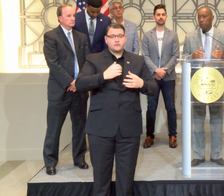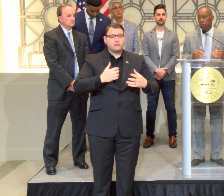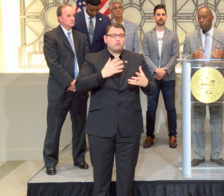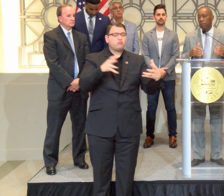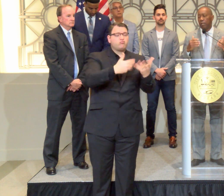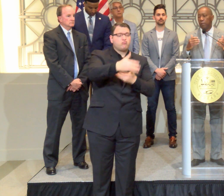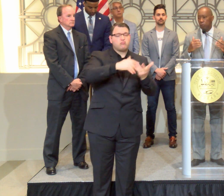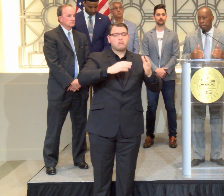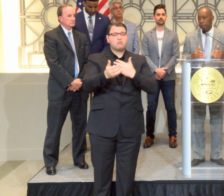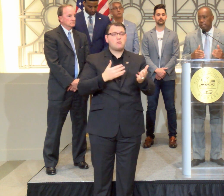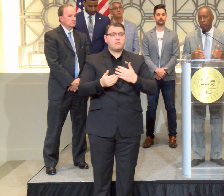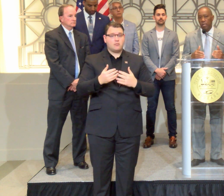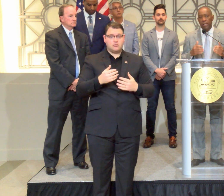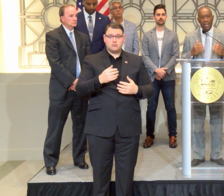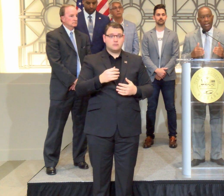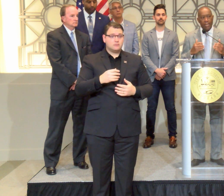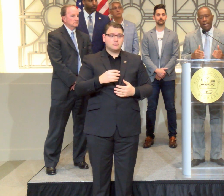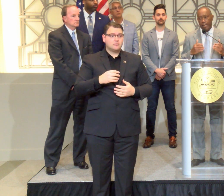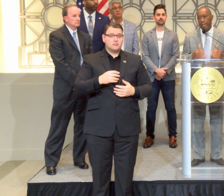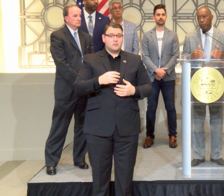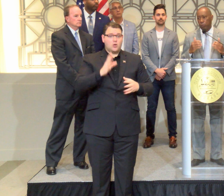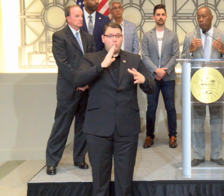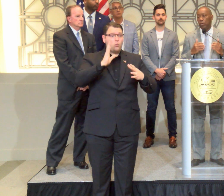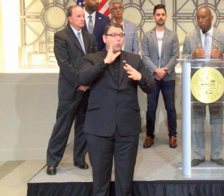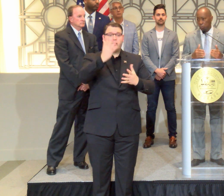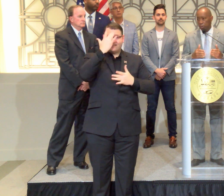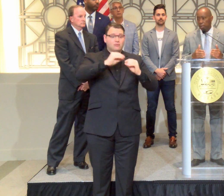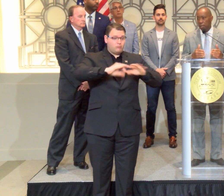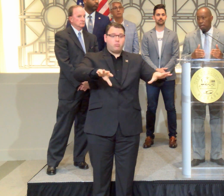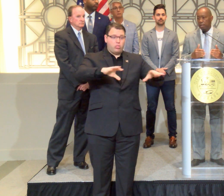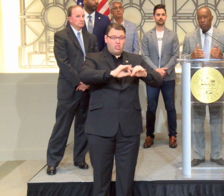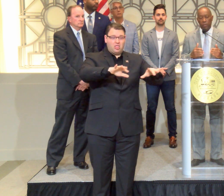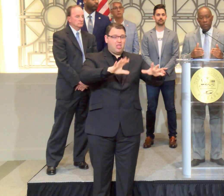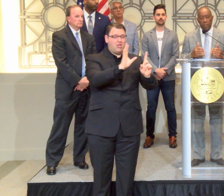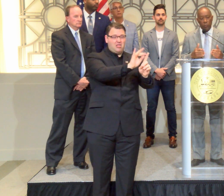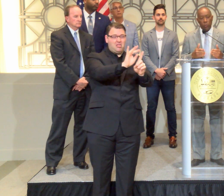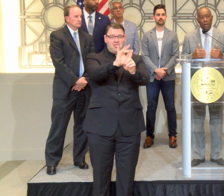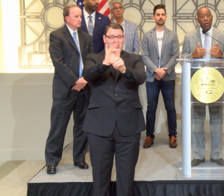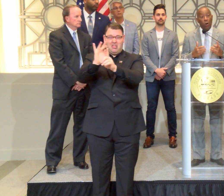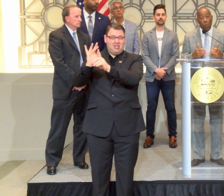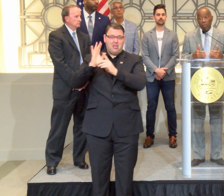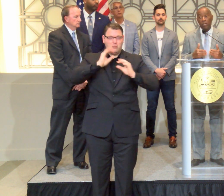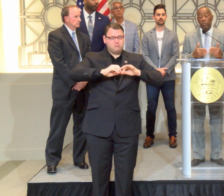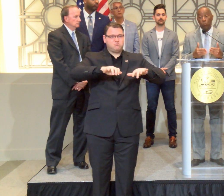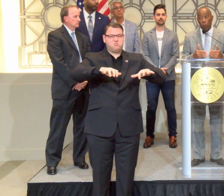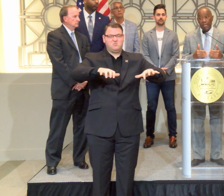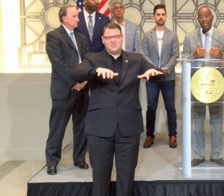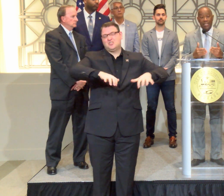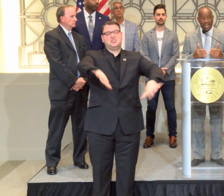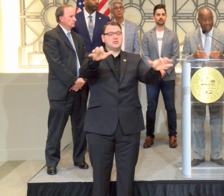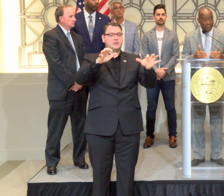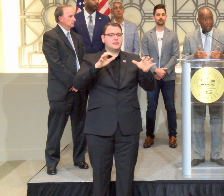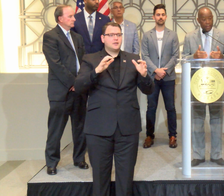city of Houston, quite frankly in the United States, cannot handle the load. And so it's going to require all of us